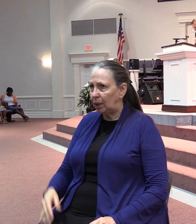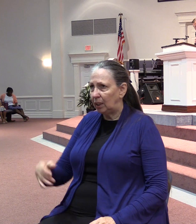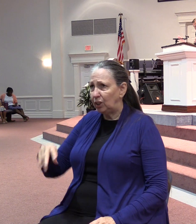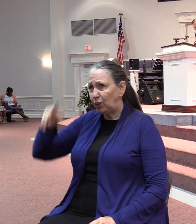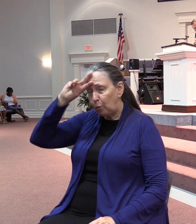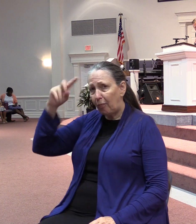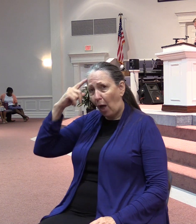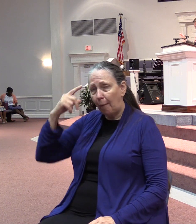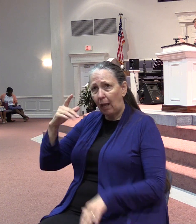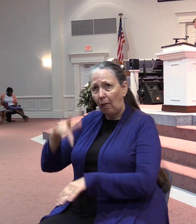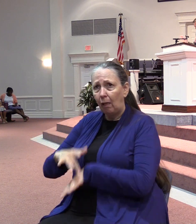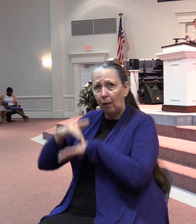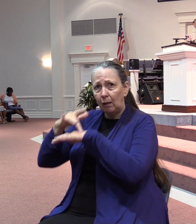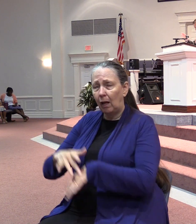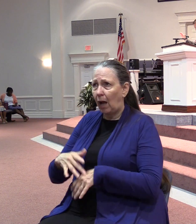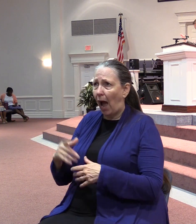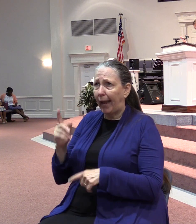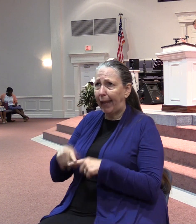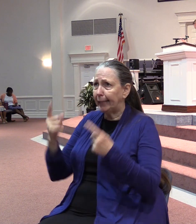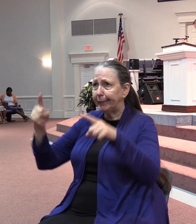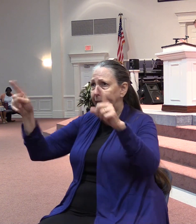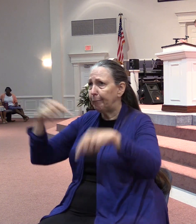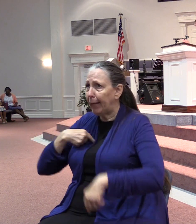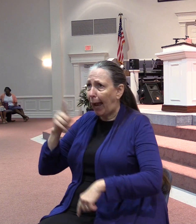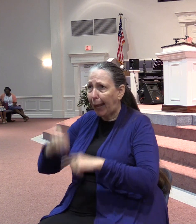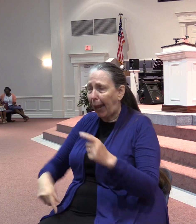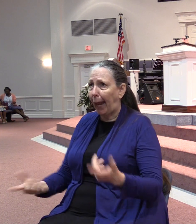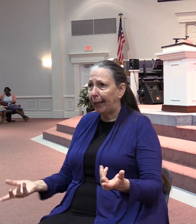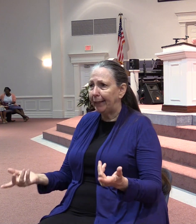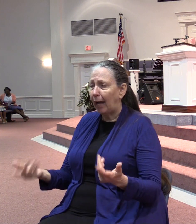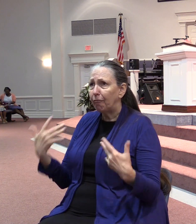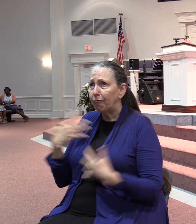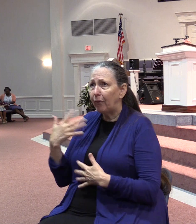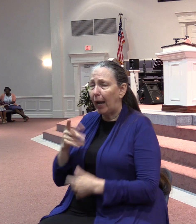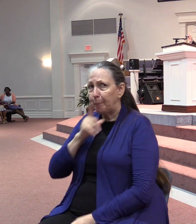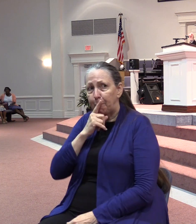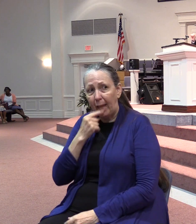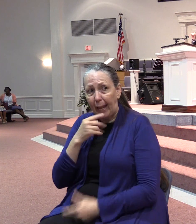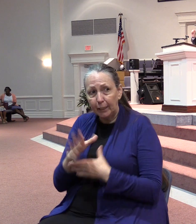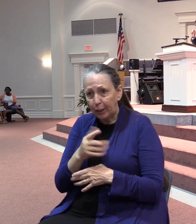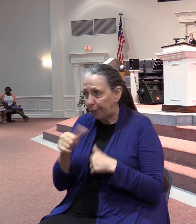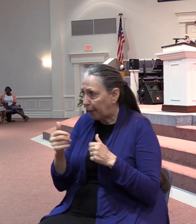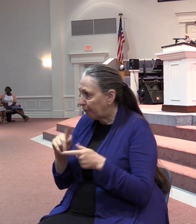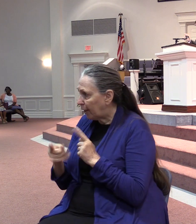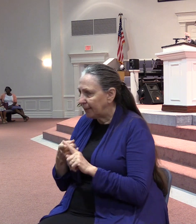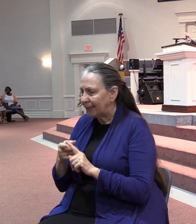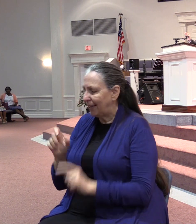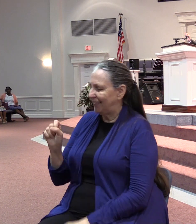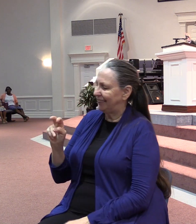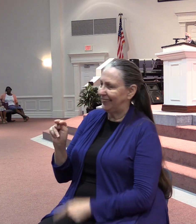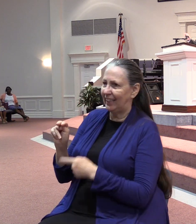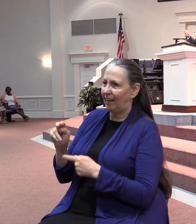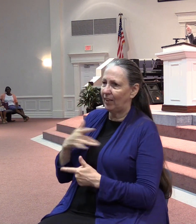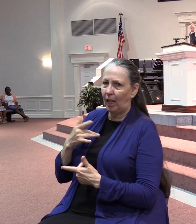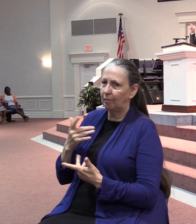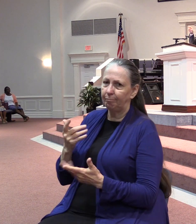of failure and contemplating doing things you didn't think you would ever do and that you're too afraid to tell anyone about, it's not the sin that's making you